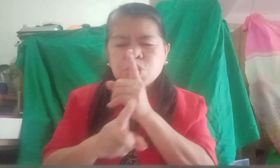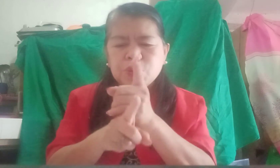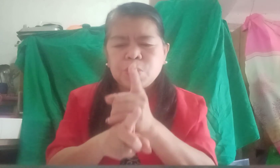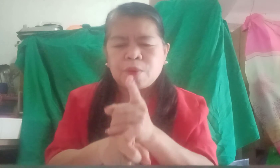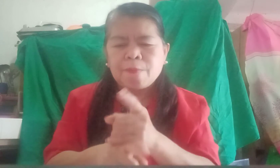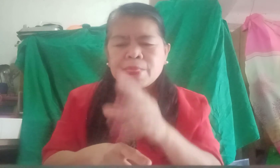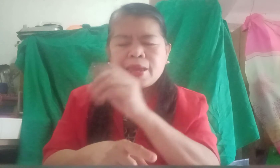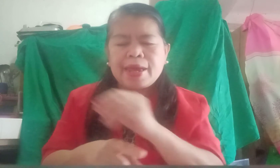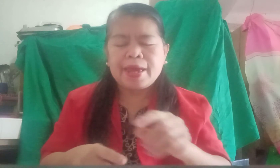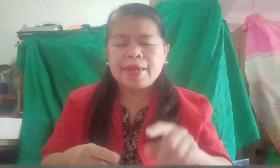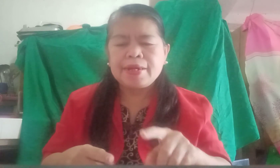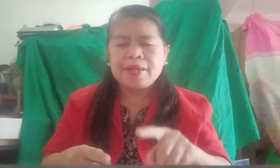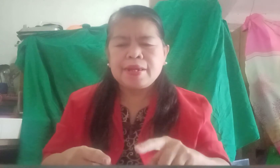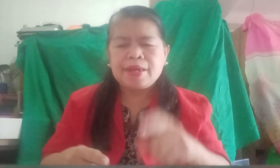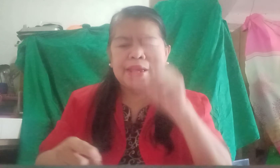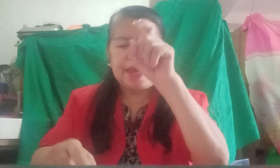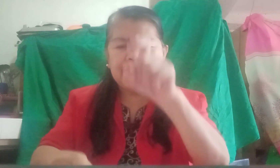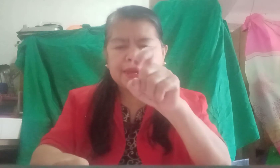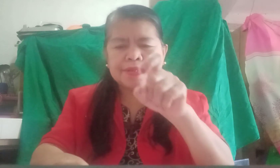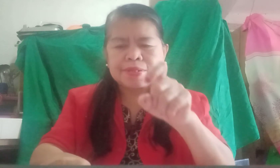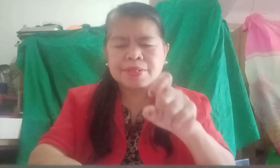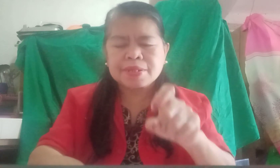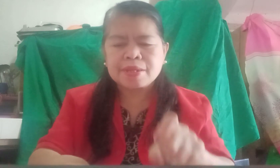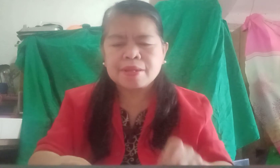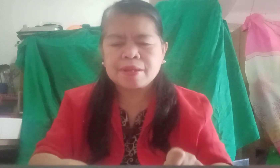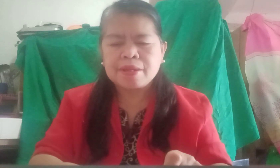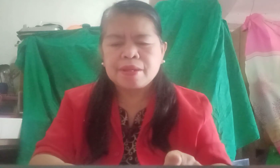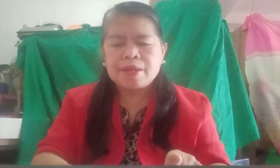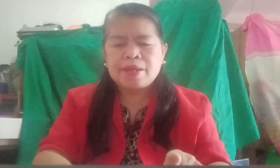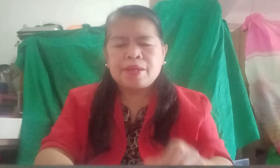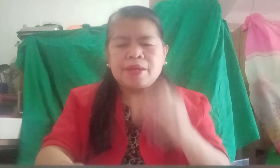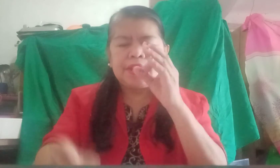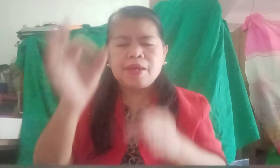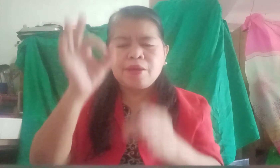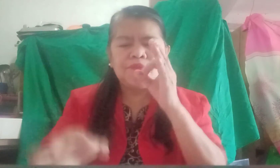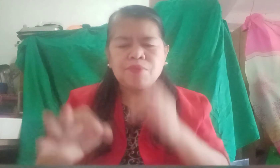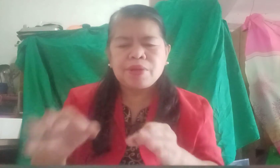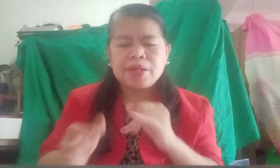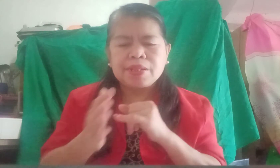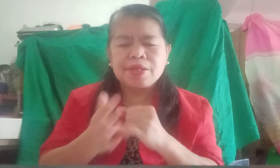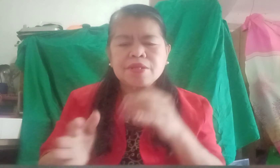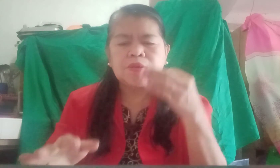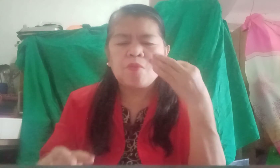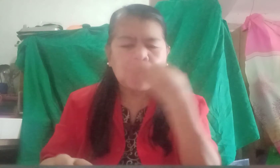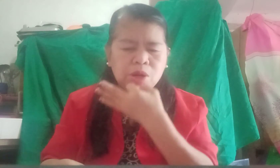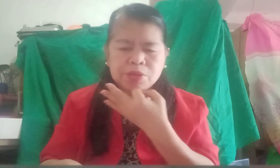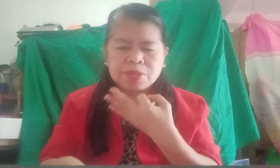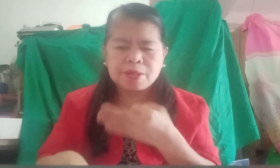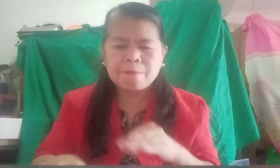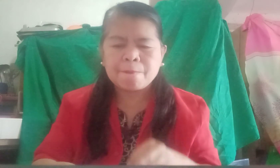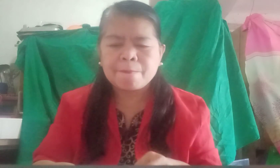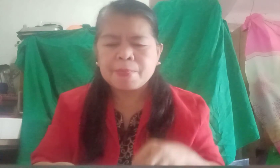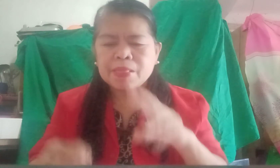true and X if it is faults.